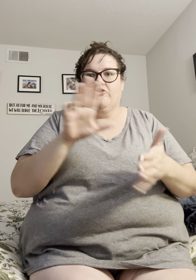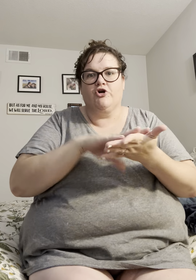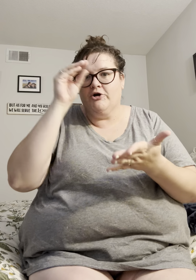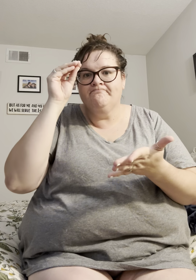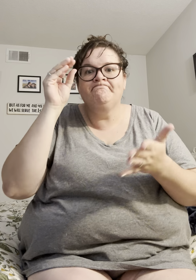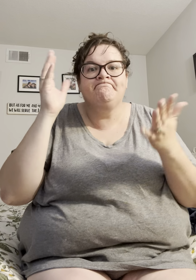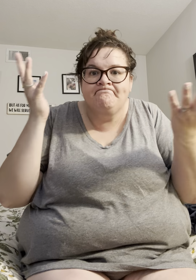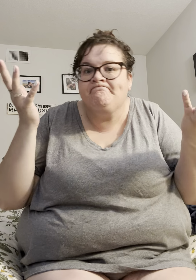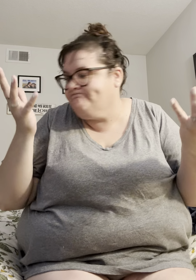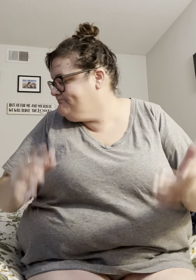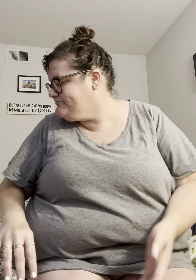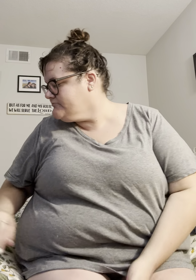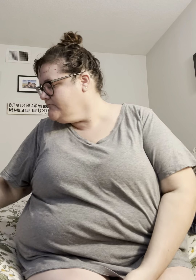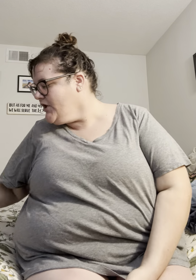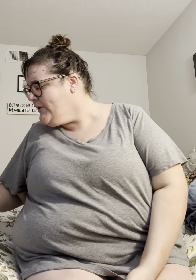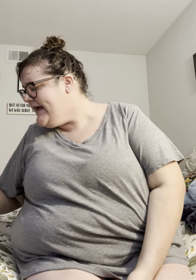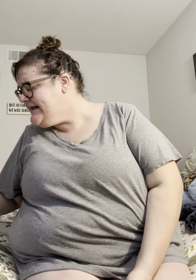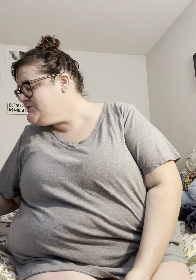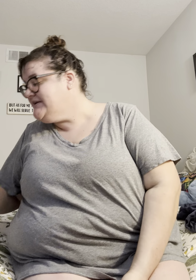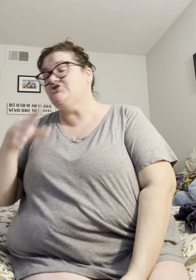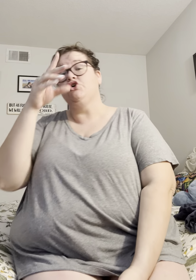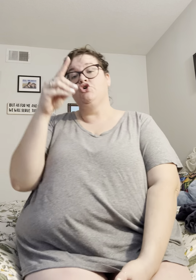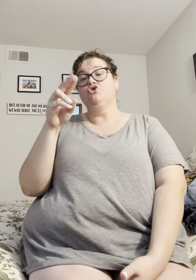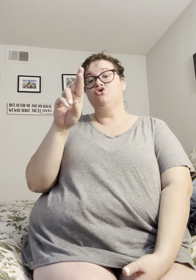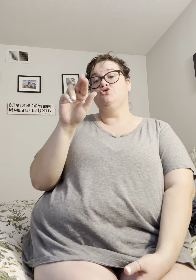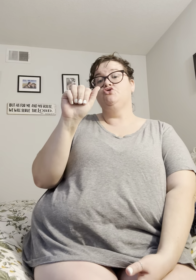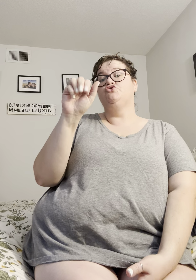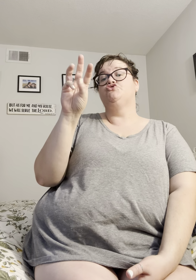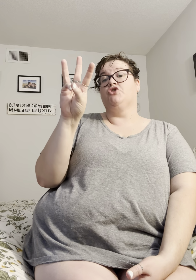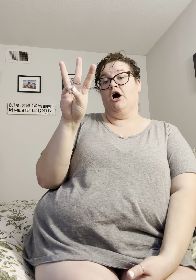learner. Okay, next one is draw.